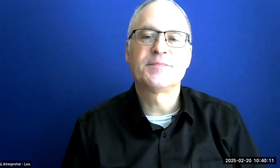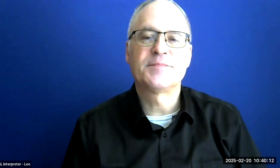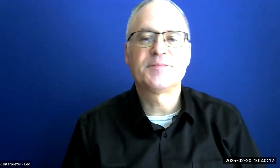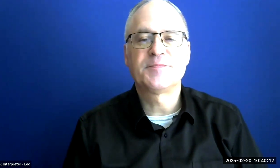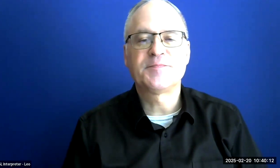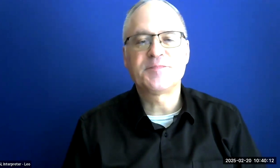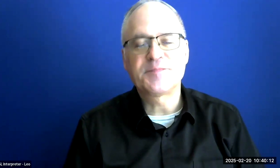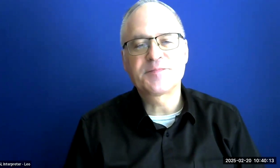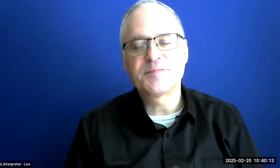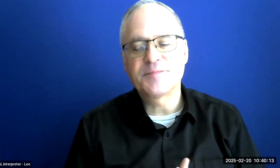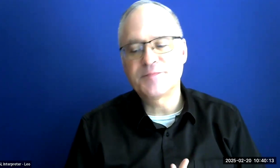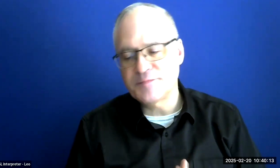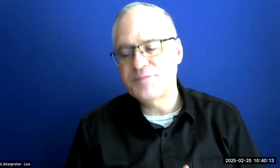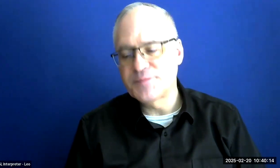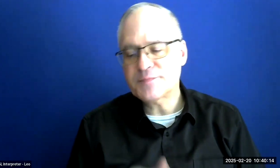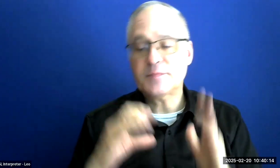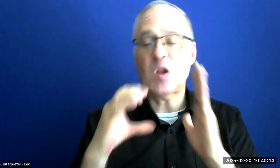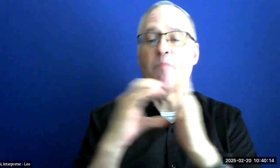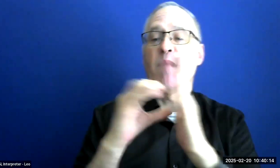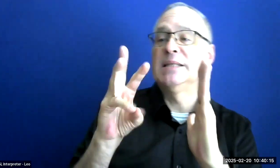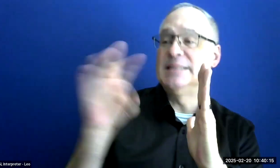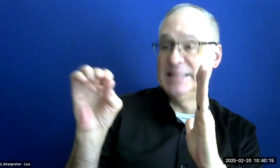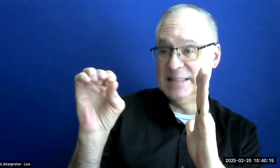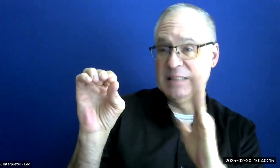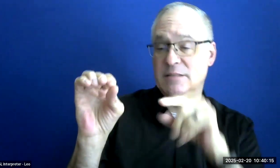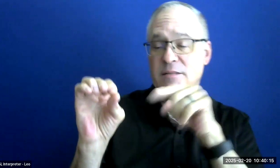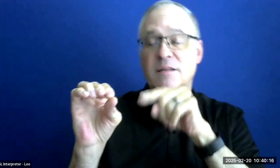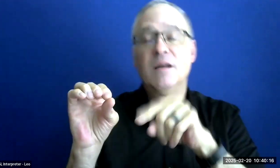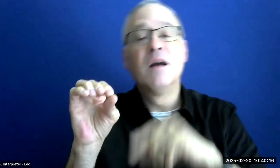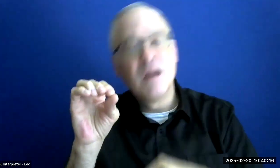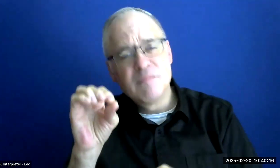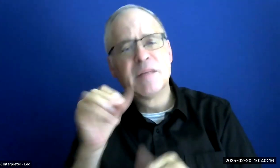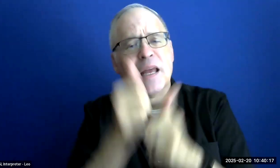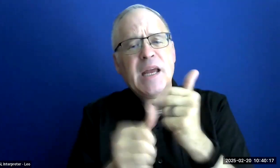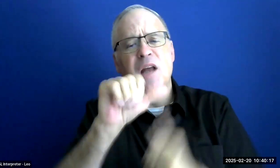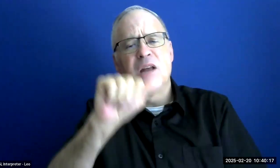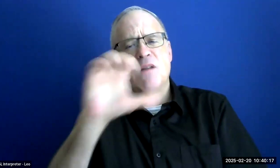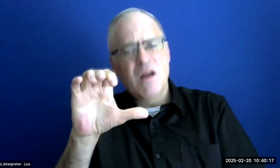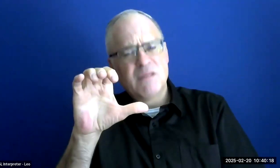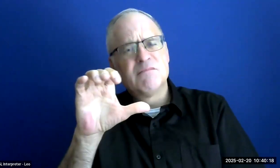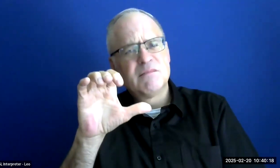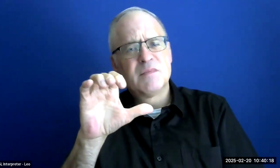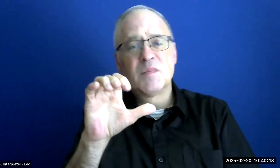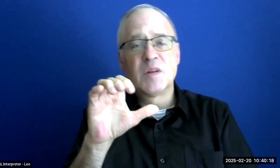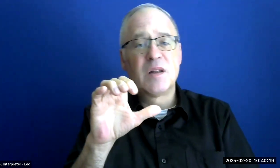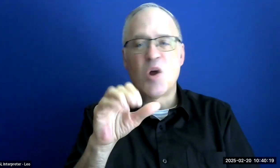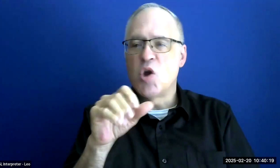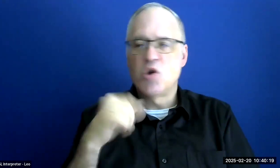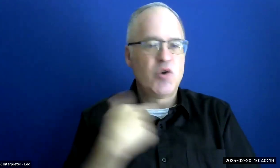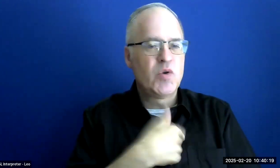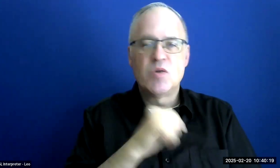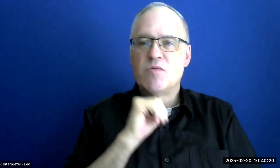of living out of paragraph 60 is that each every annual conference's decision is not